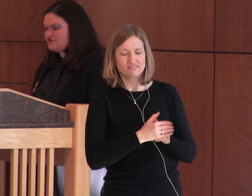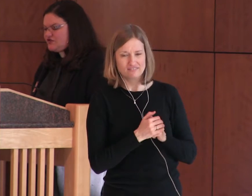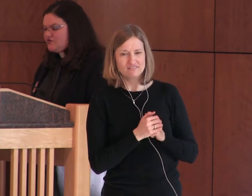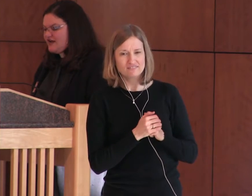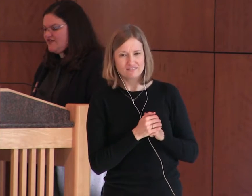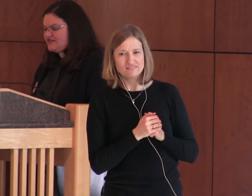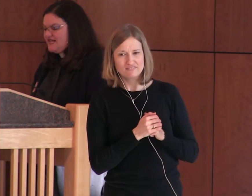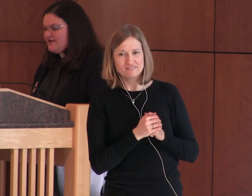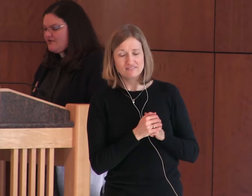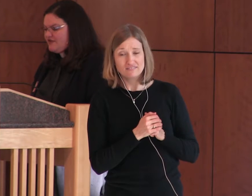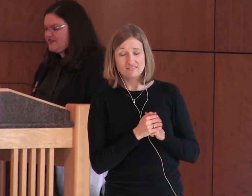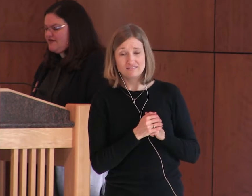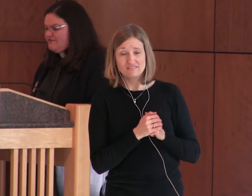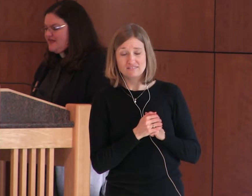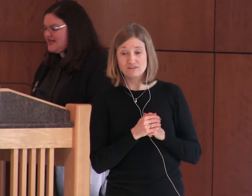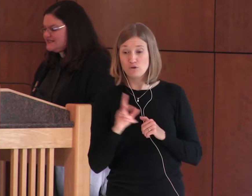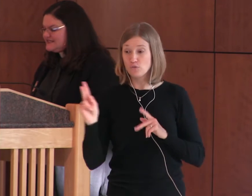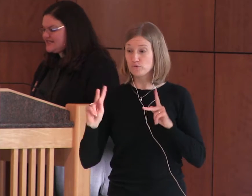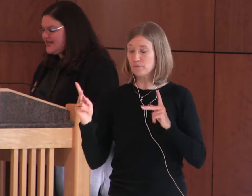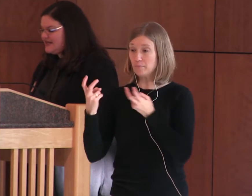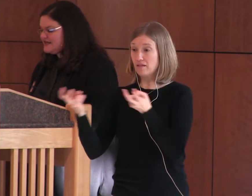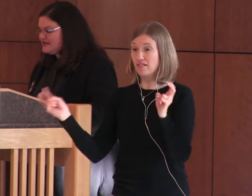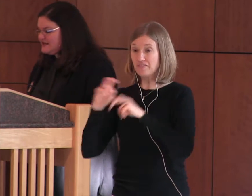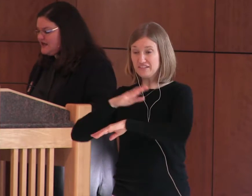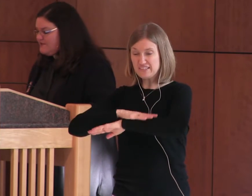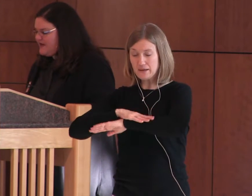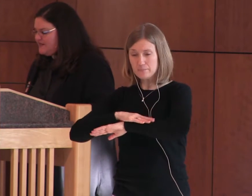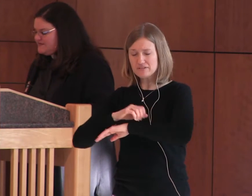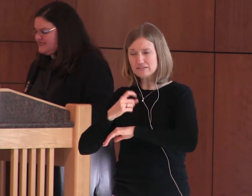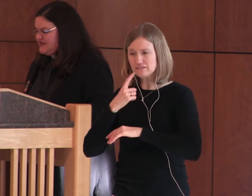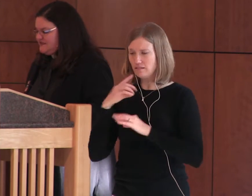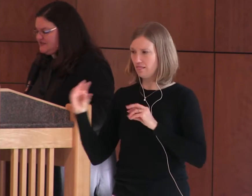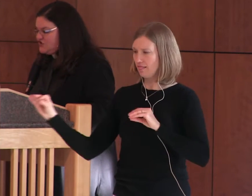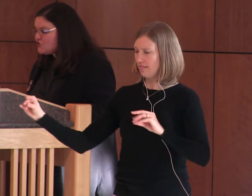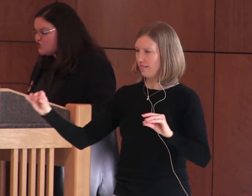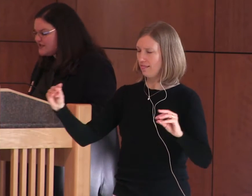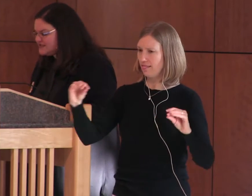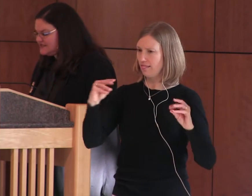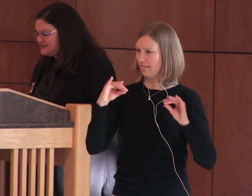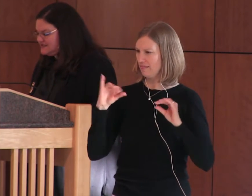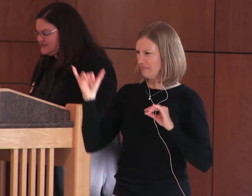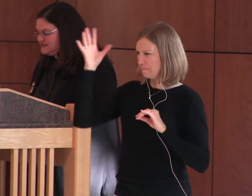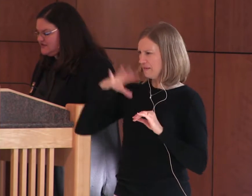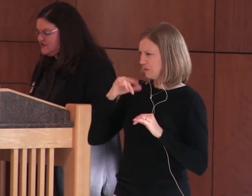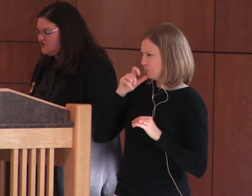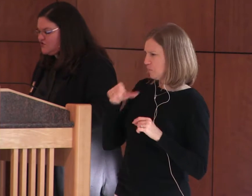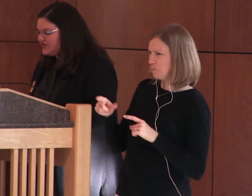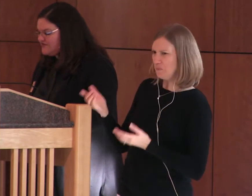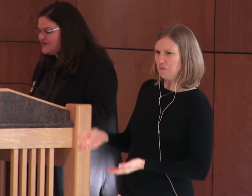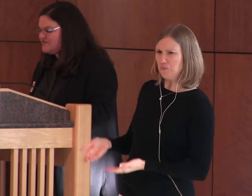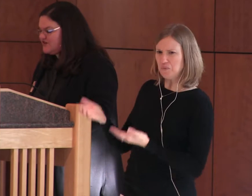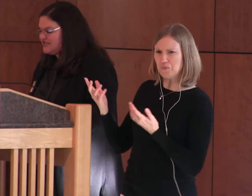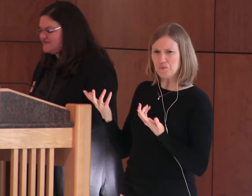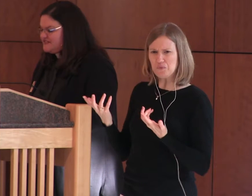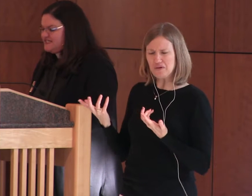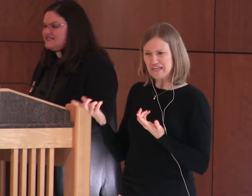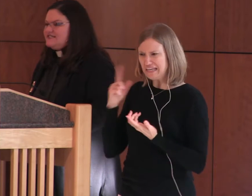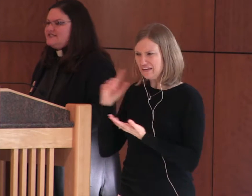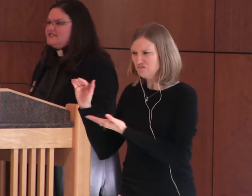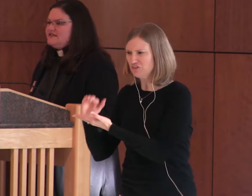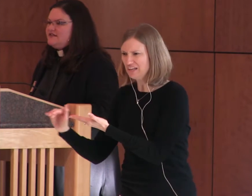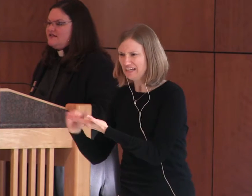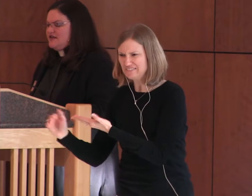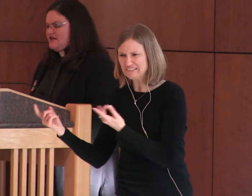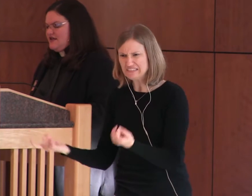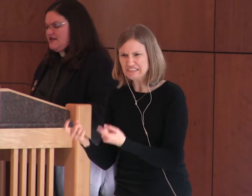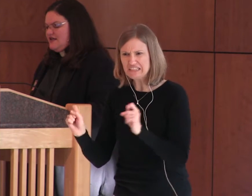But those who were at the table with him began to say among themselves, 'Who is this who even forgives